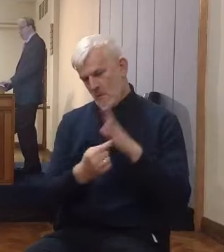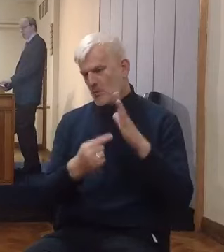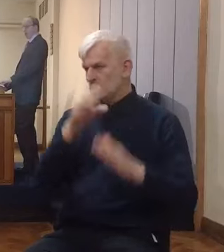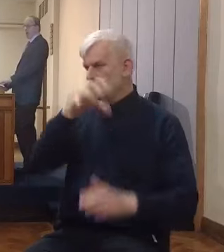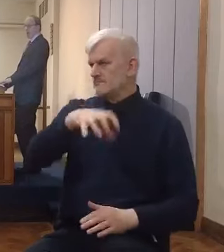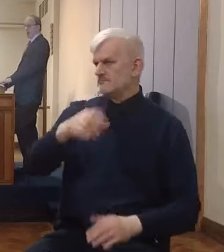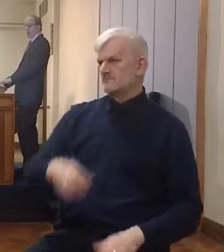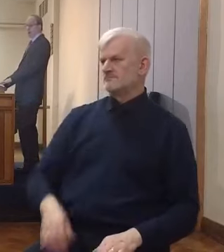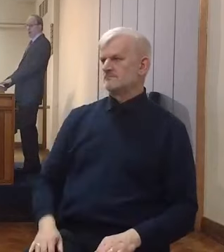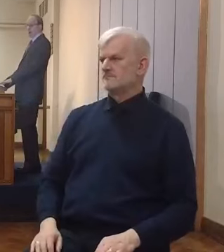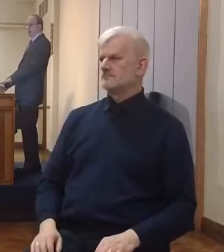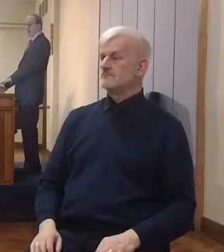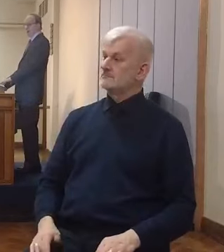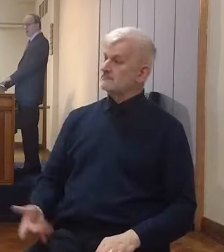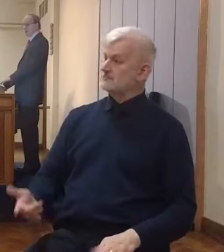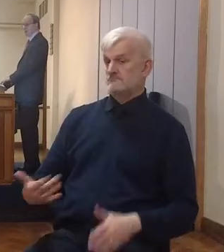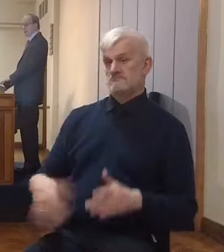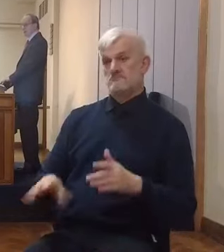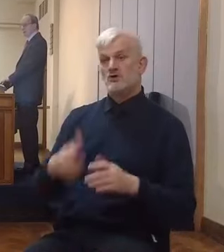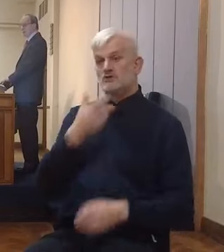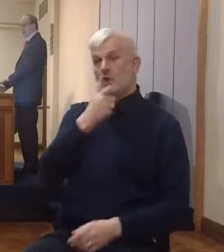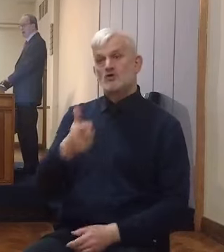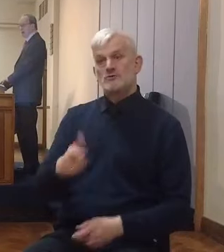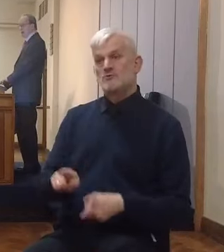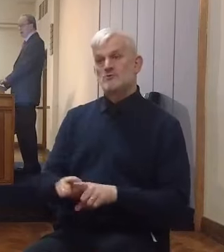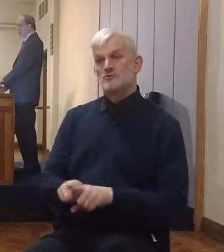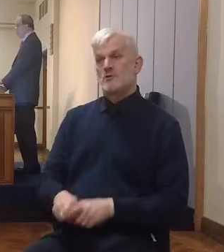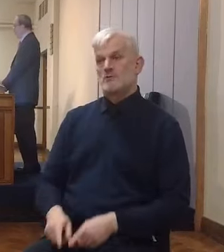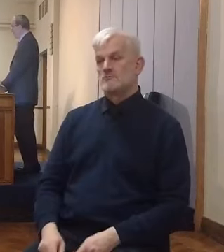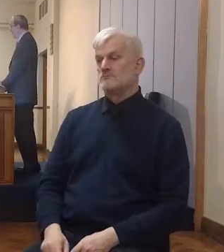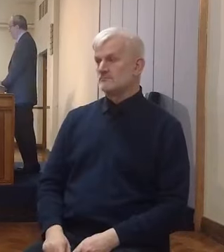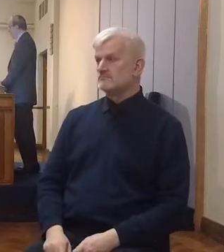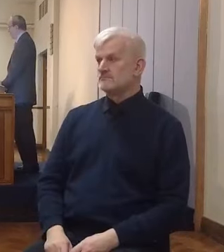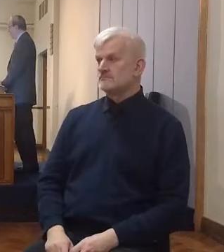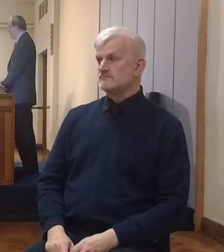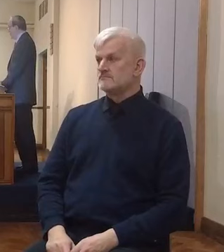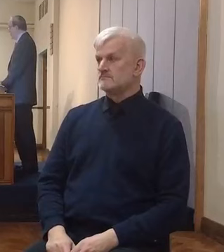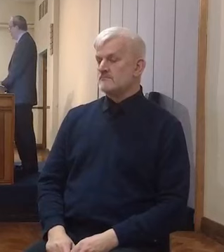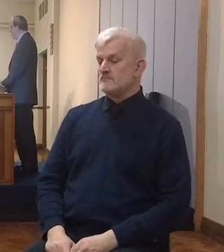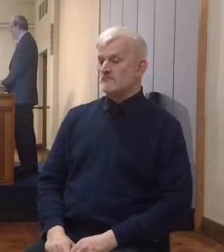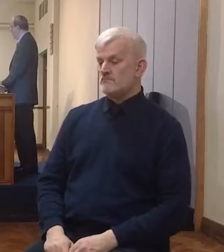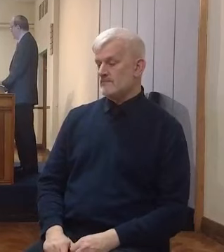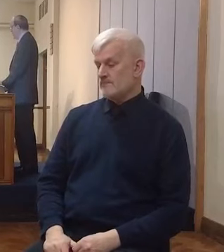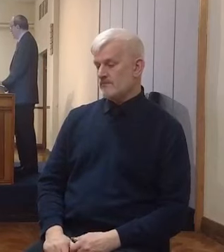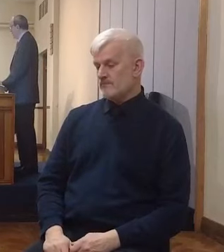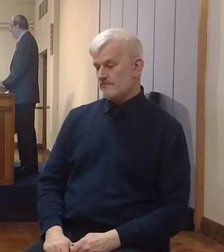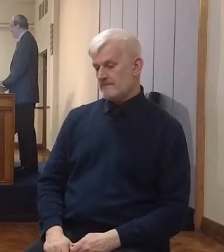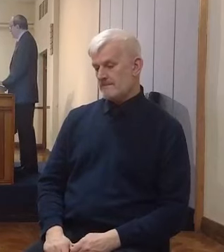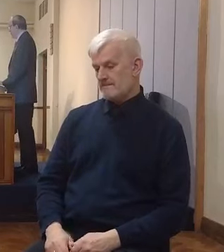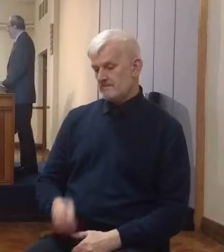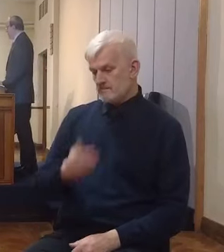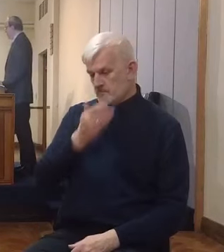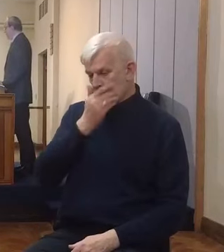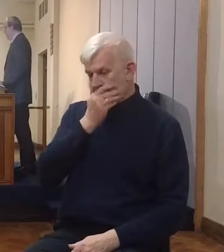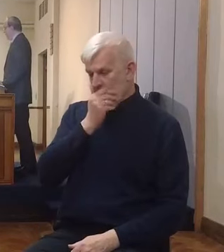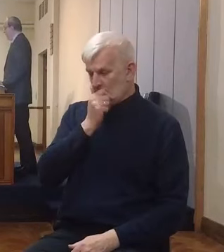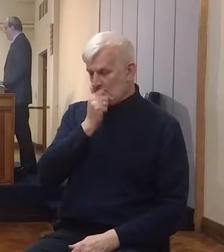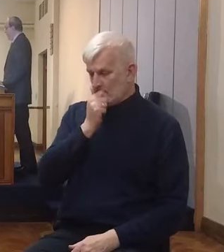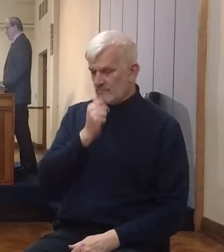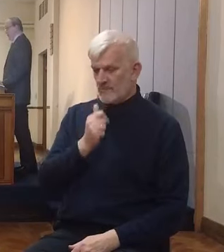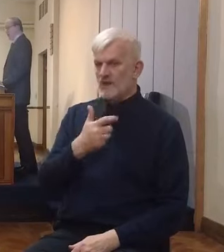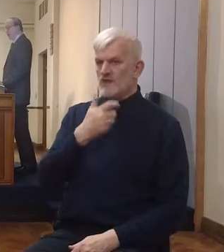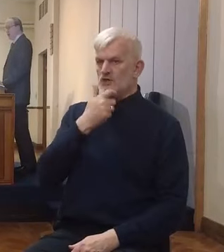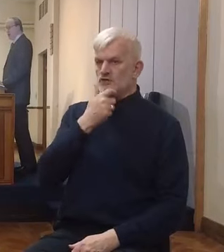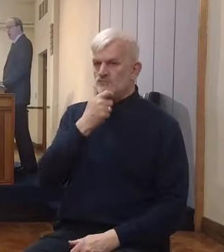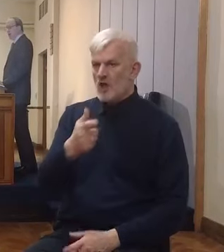too. So think of Spurgeon. It was Spurgeon who first identified the greatest enemy